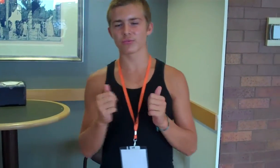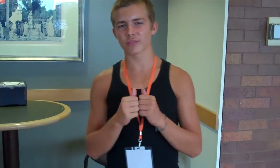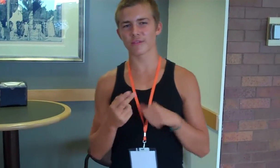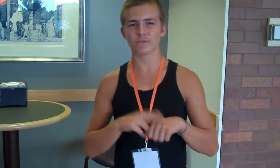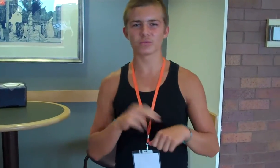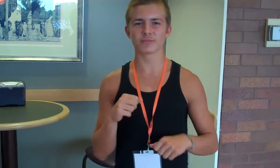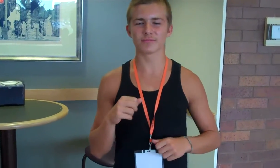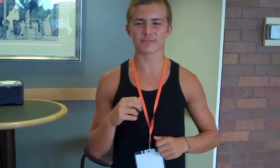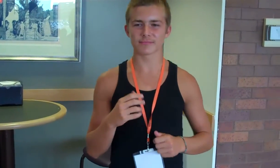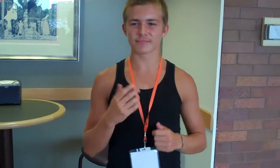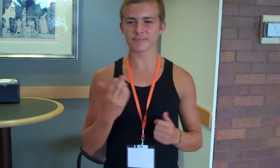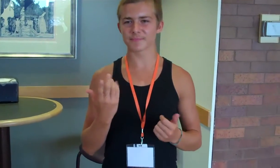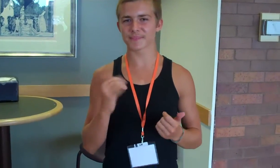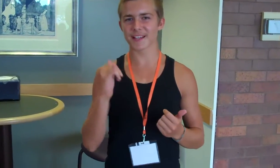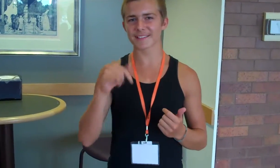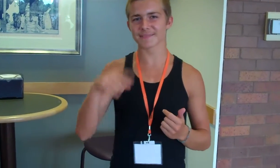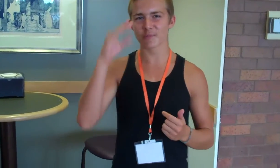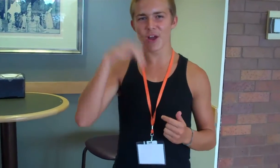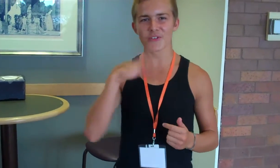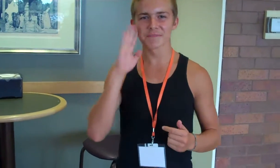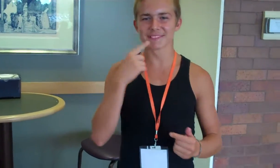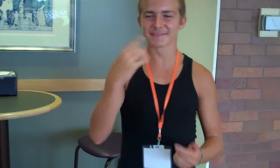You've got to be a lot of friends I'm going to touch with, that's my first.